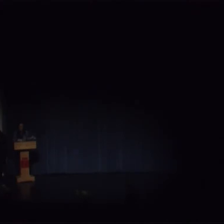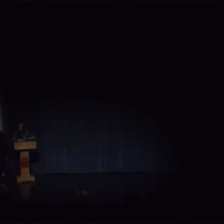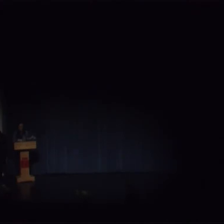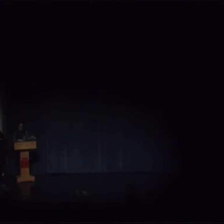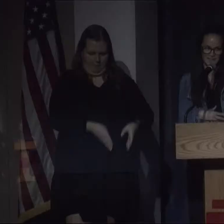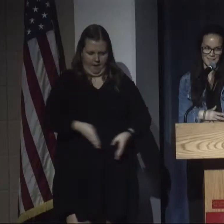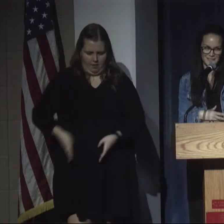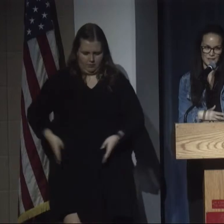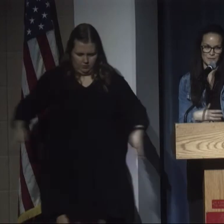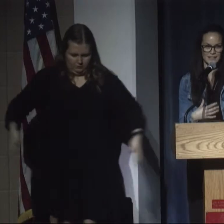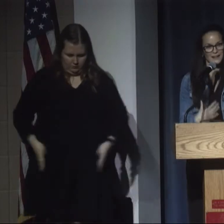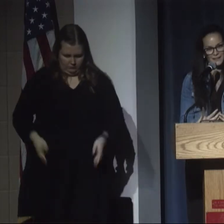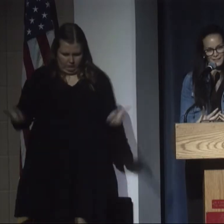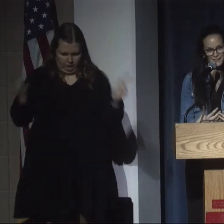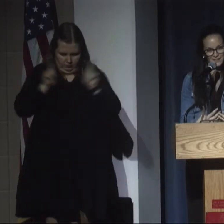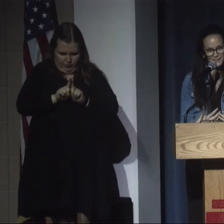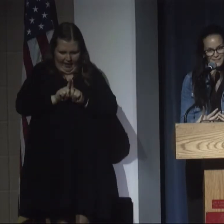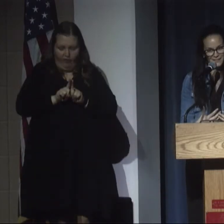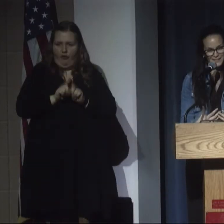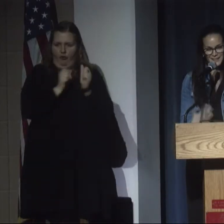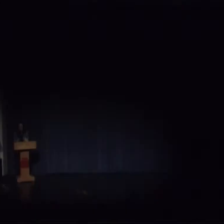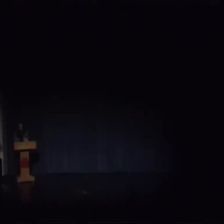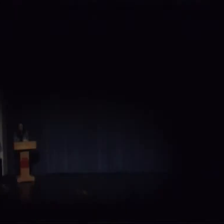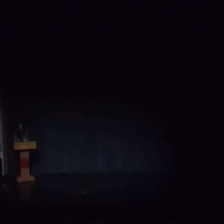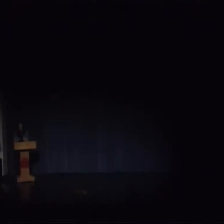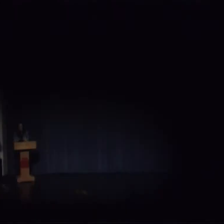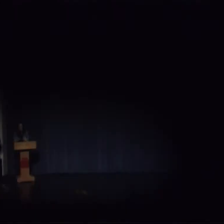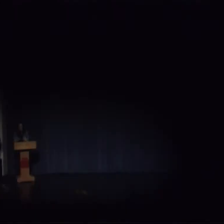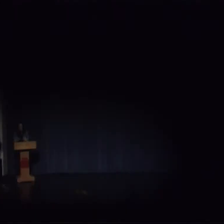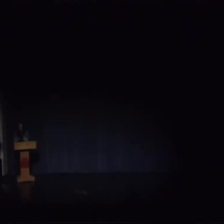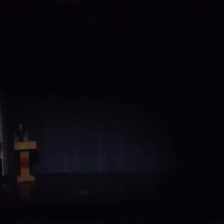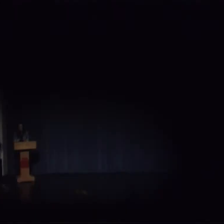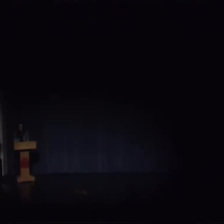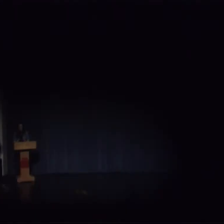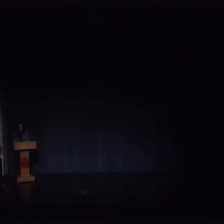pair of pants. So they were together. Get it?